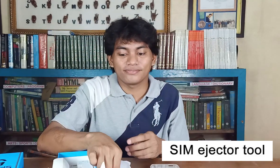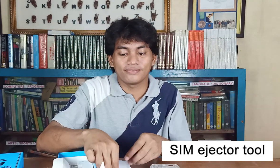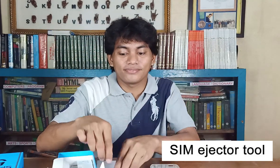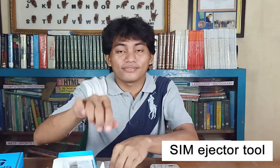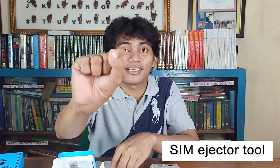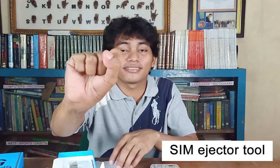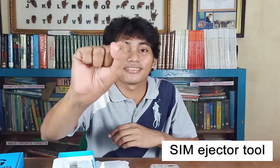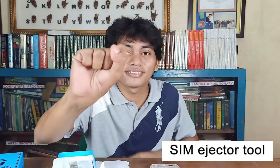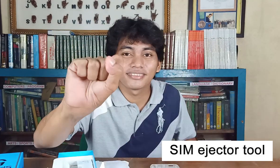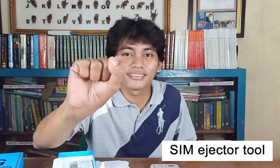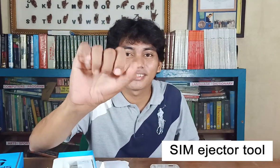we can open the SIM